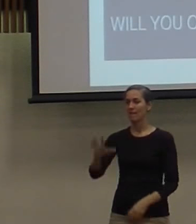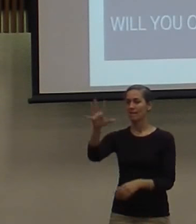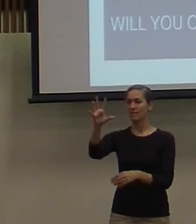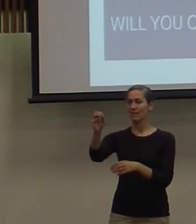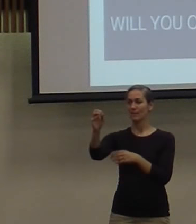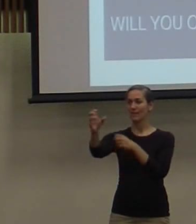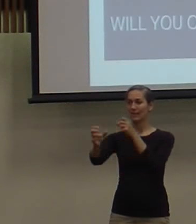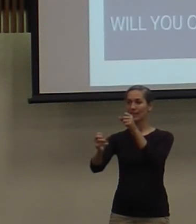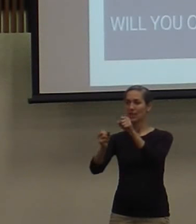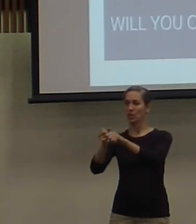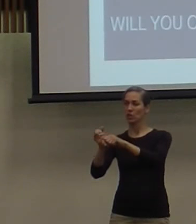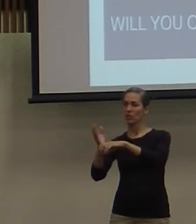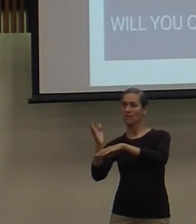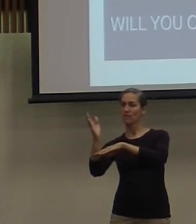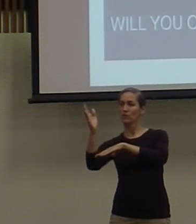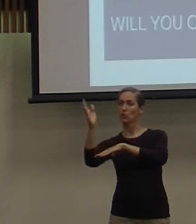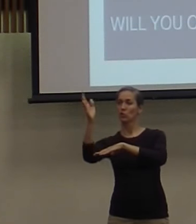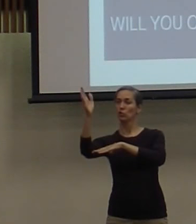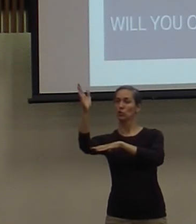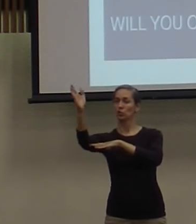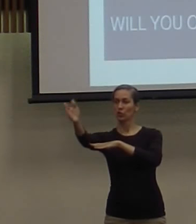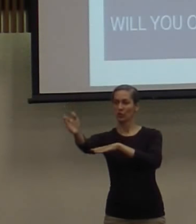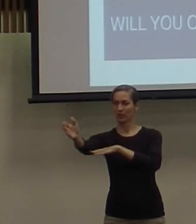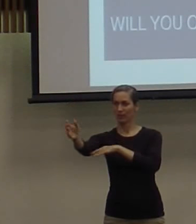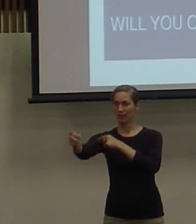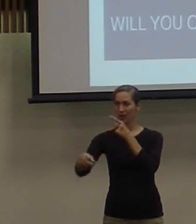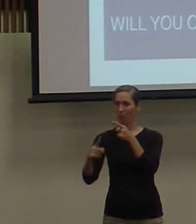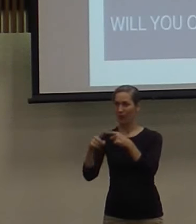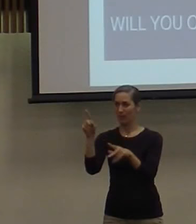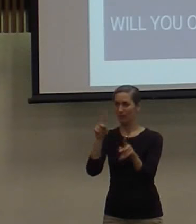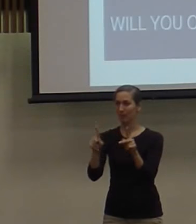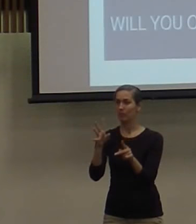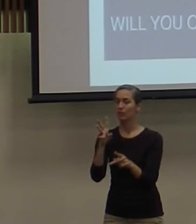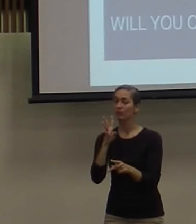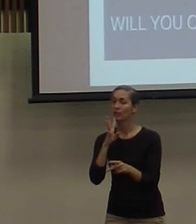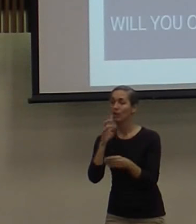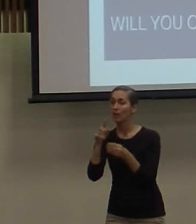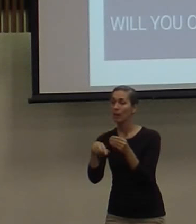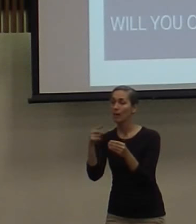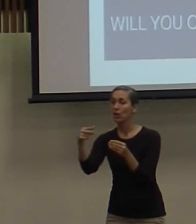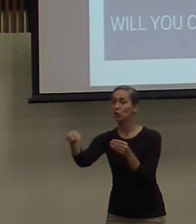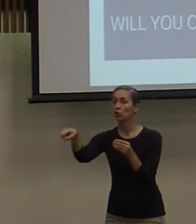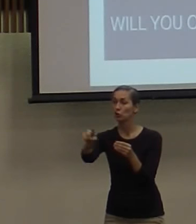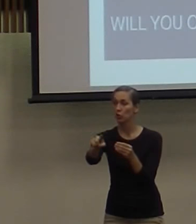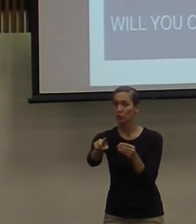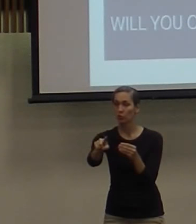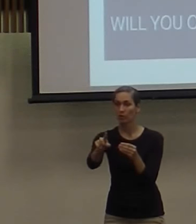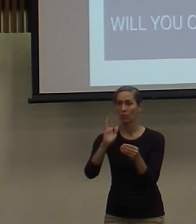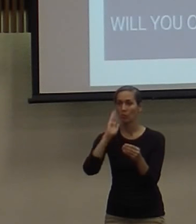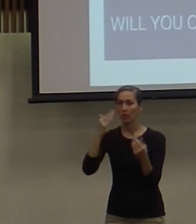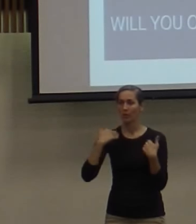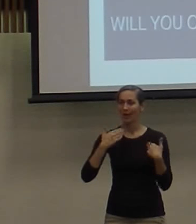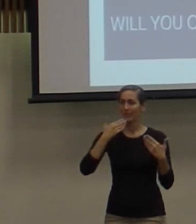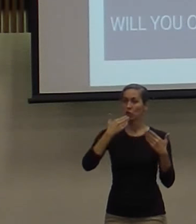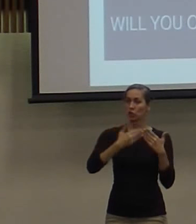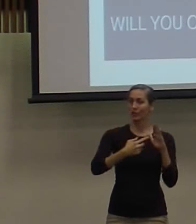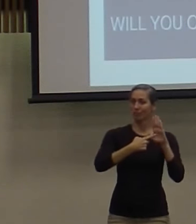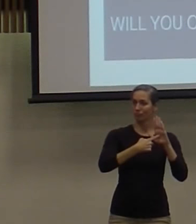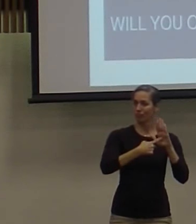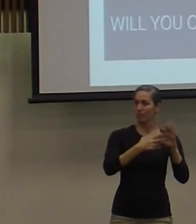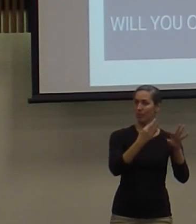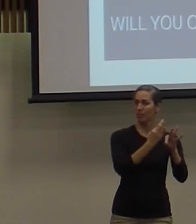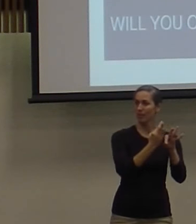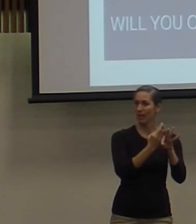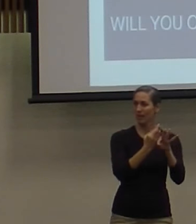now, people will talk about you, whether that you have a good example of faith or